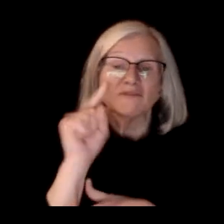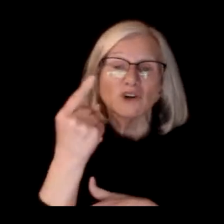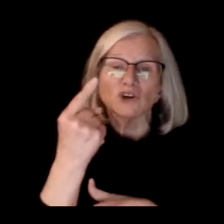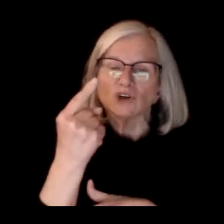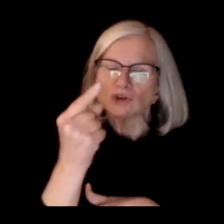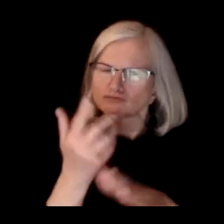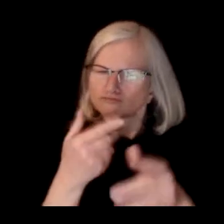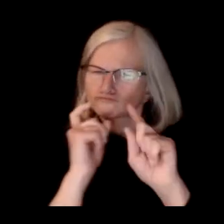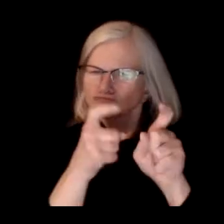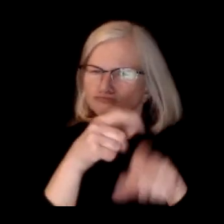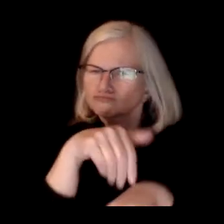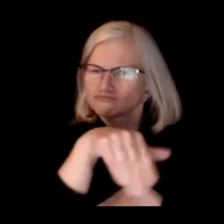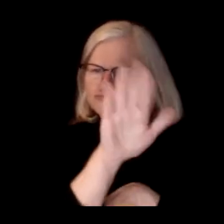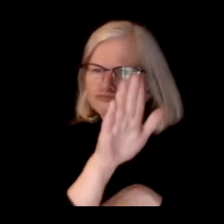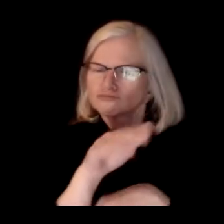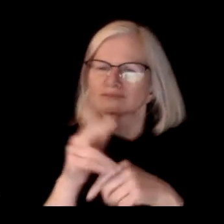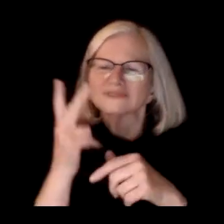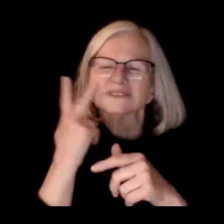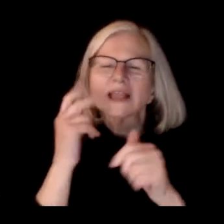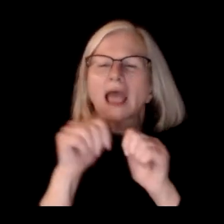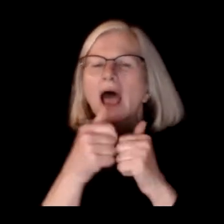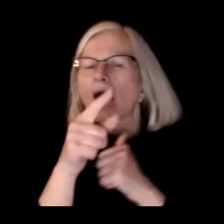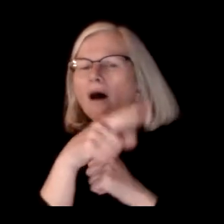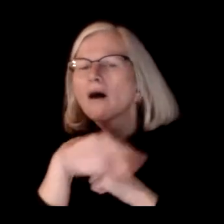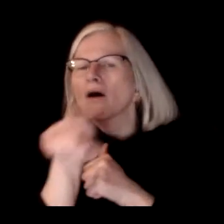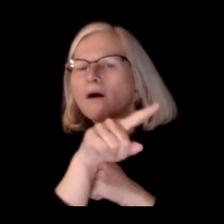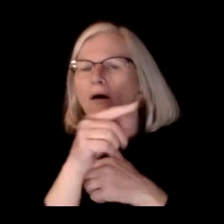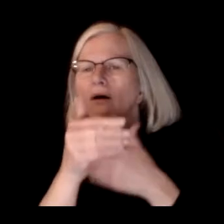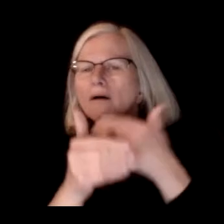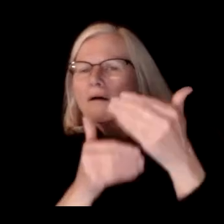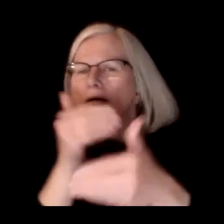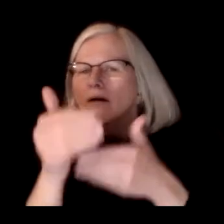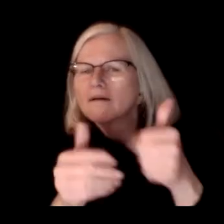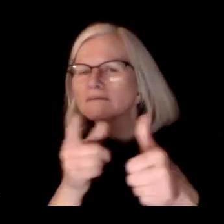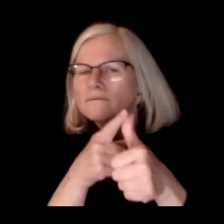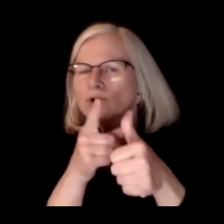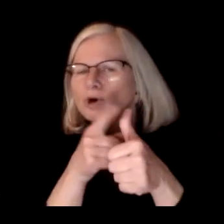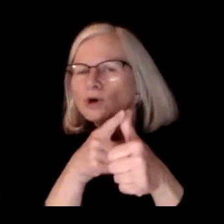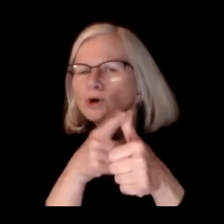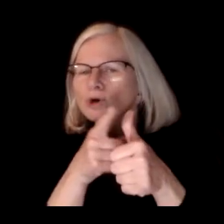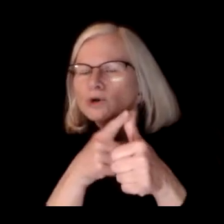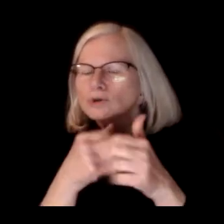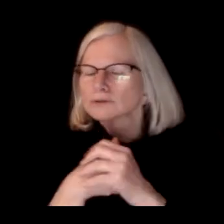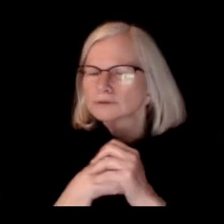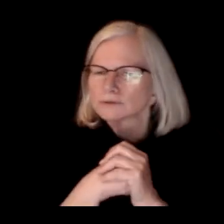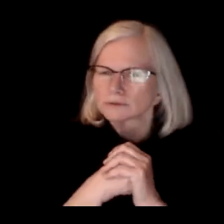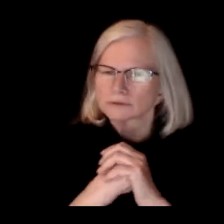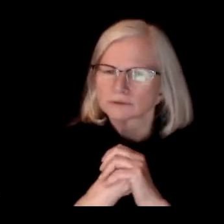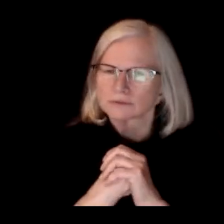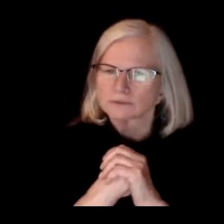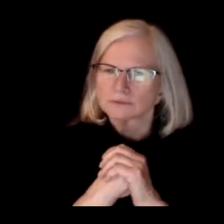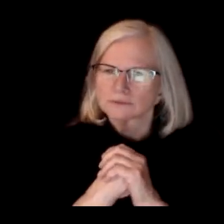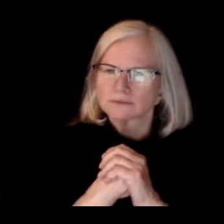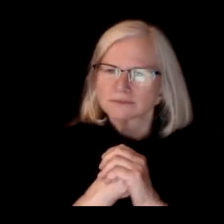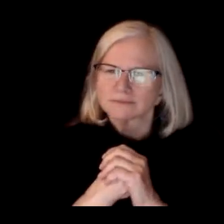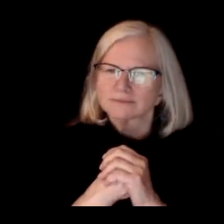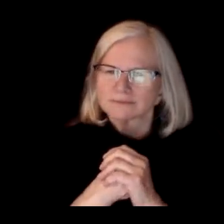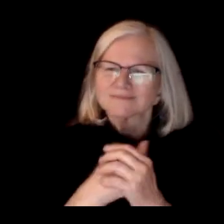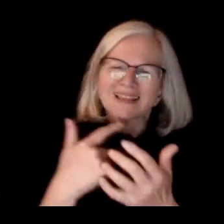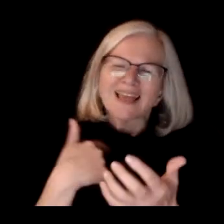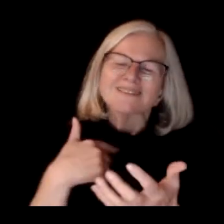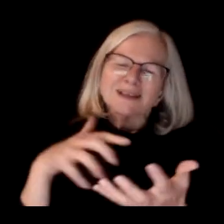goes in the first weeks of vaccination. So I think there's a mix of reactions. We